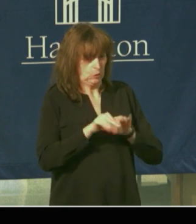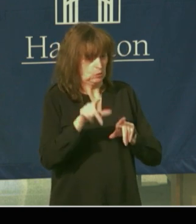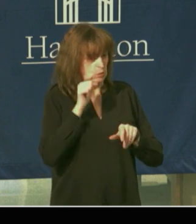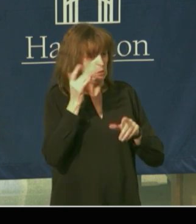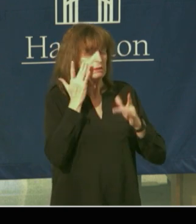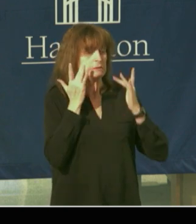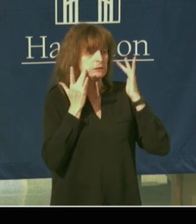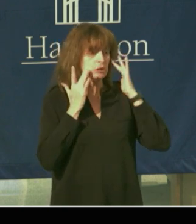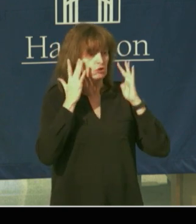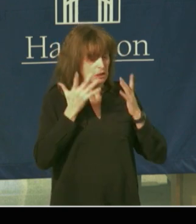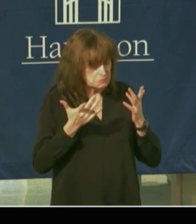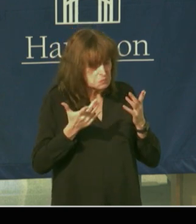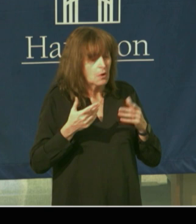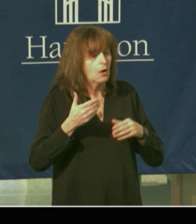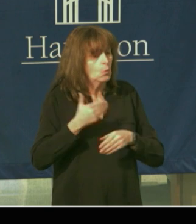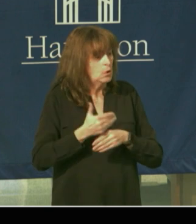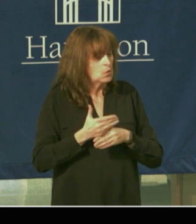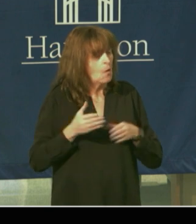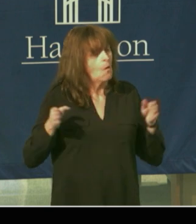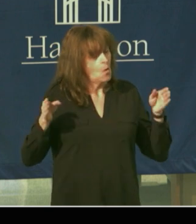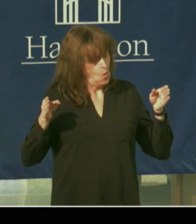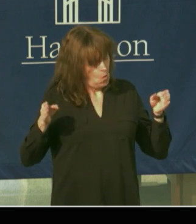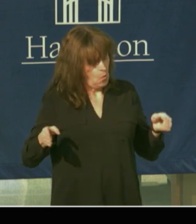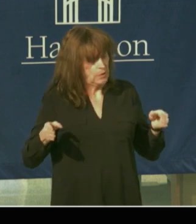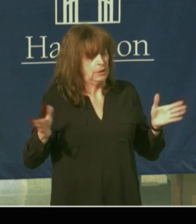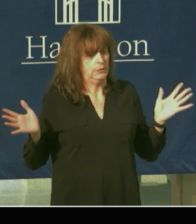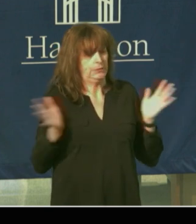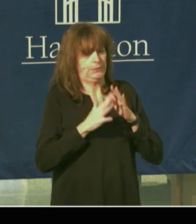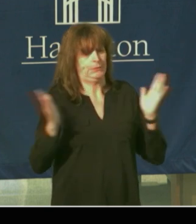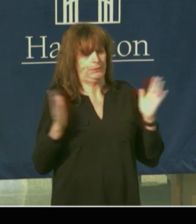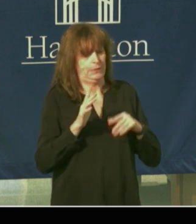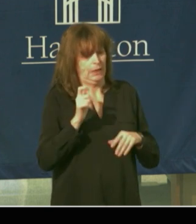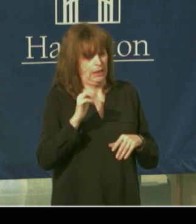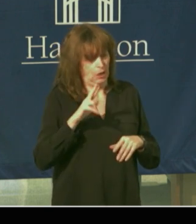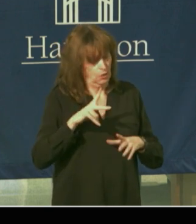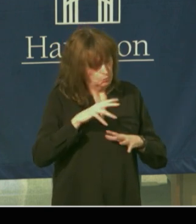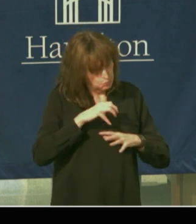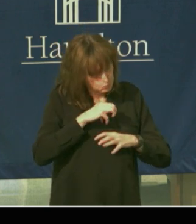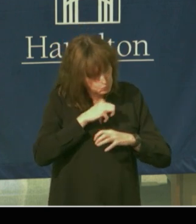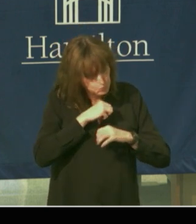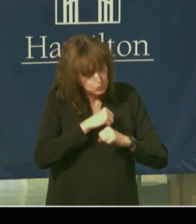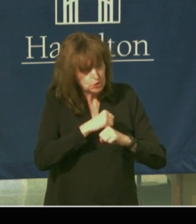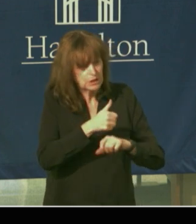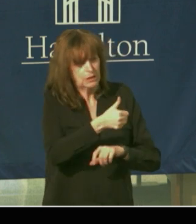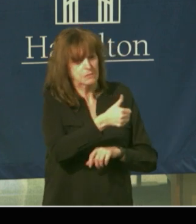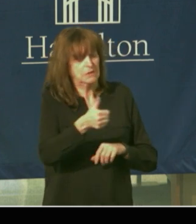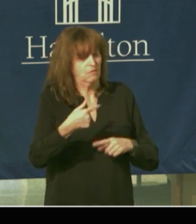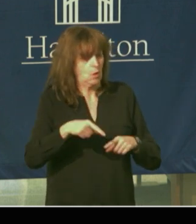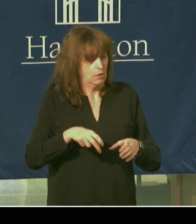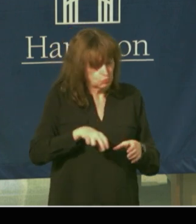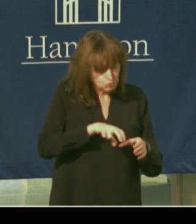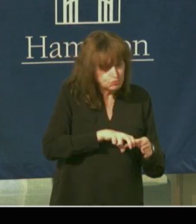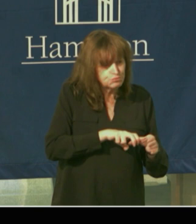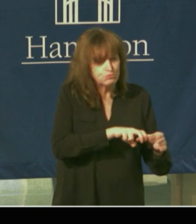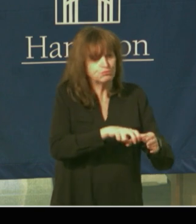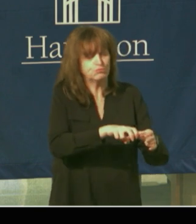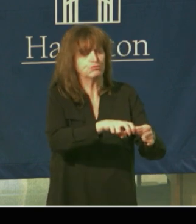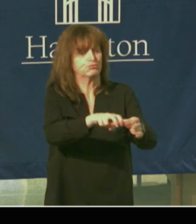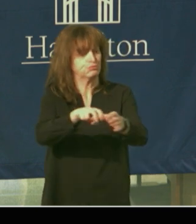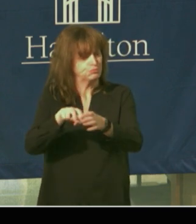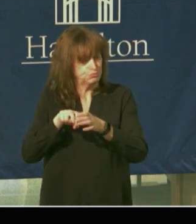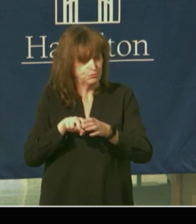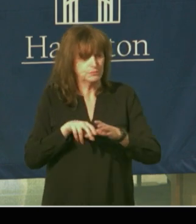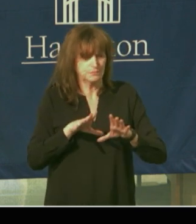crack the window a little bit, all ways that people can protect themselves as they go and do the things they need to do on a daily basis. Some